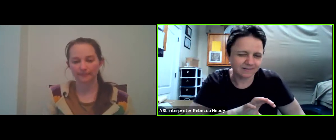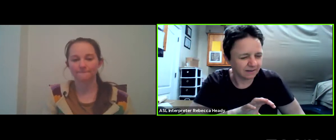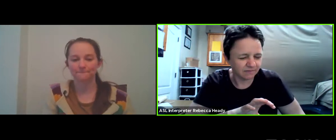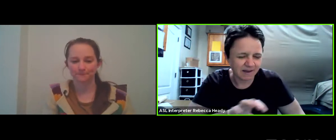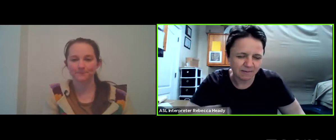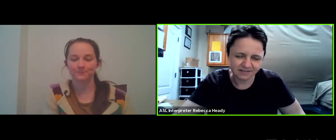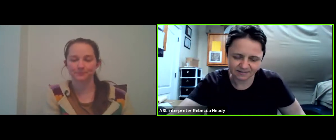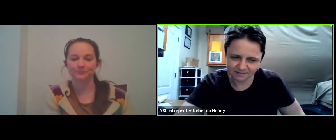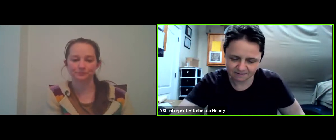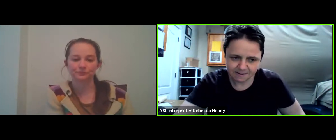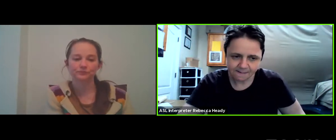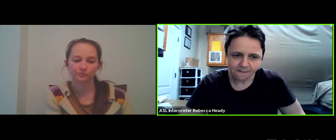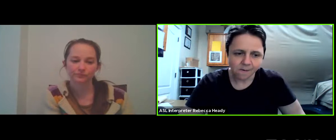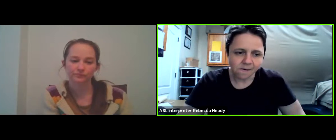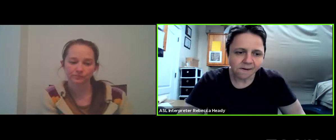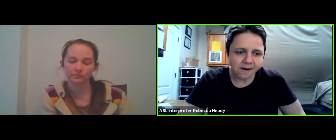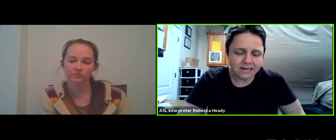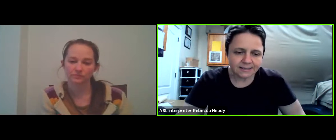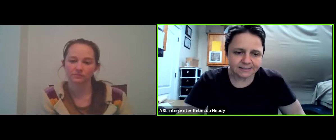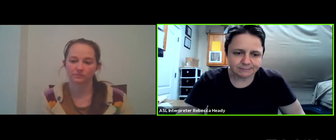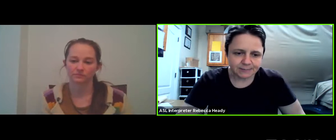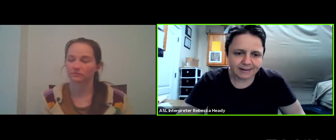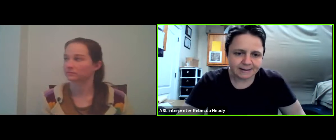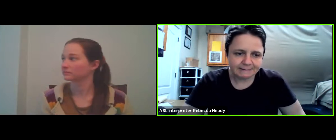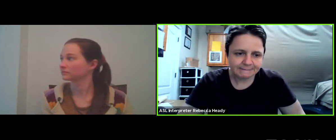put it. If that